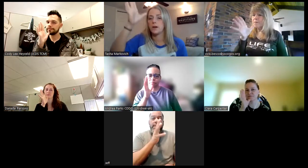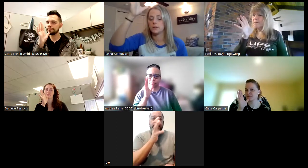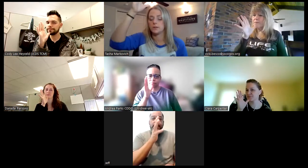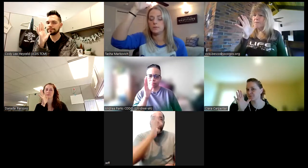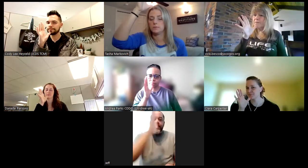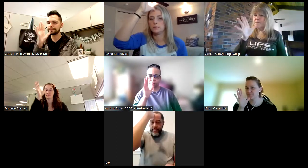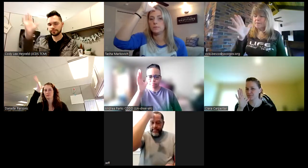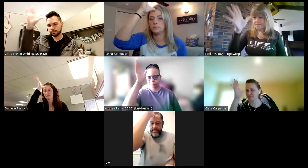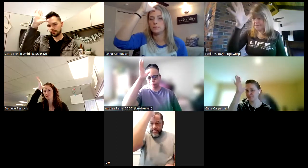father,